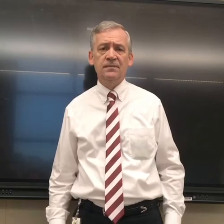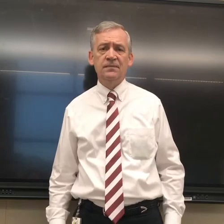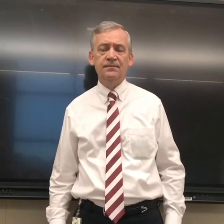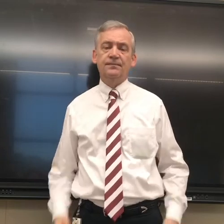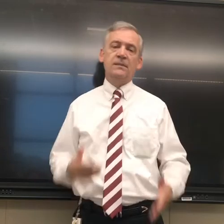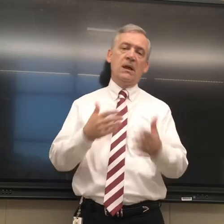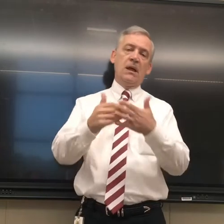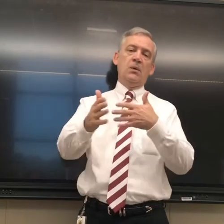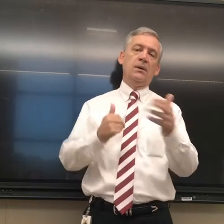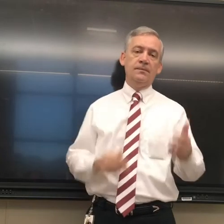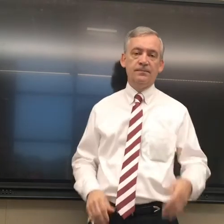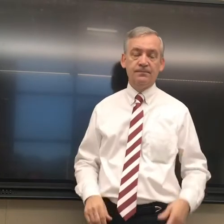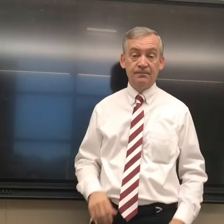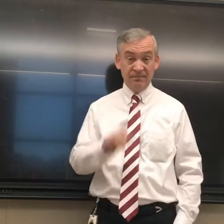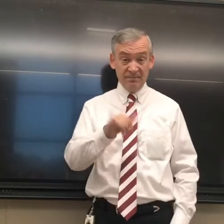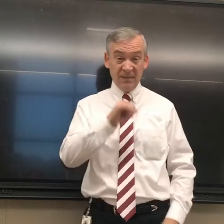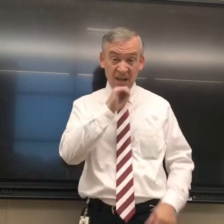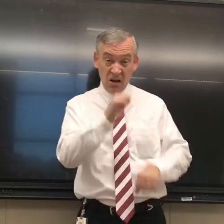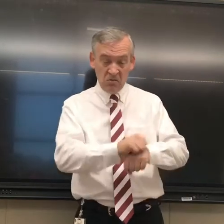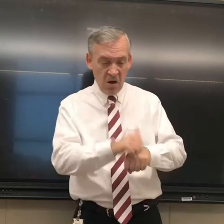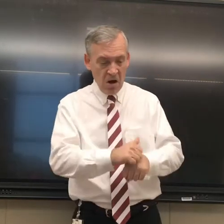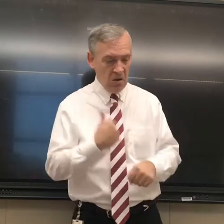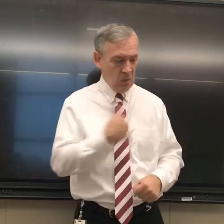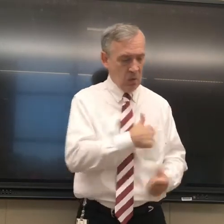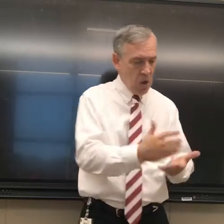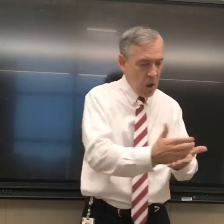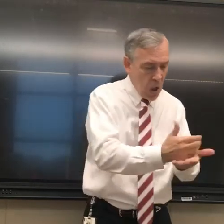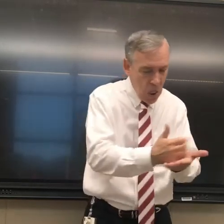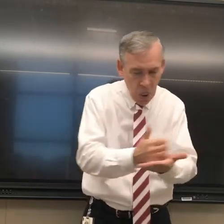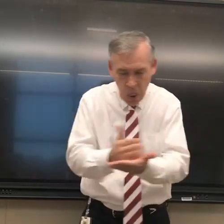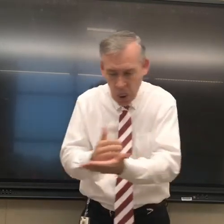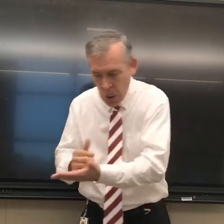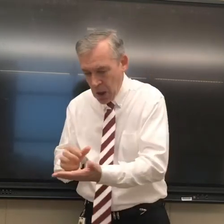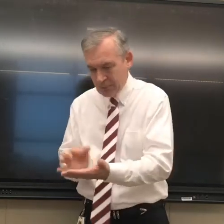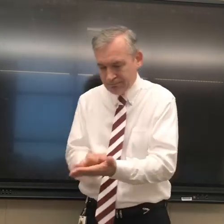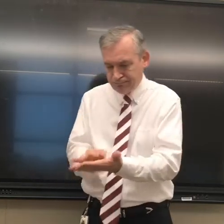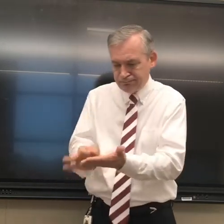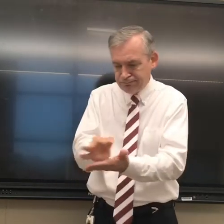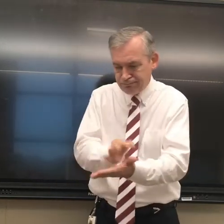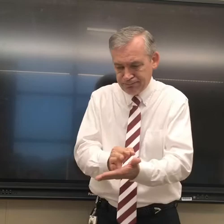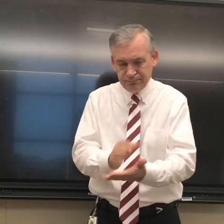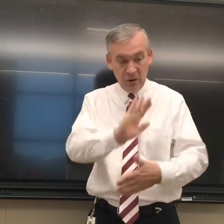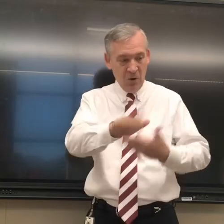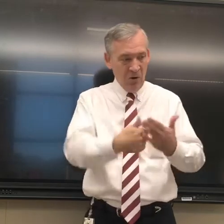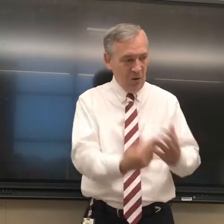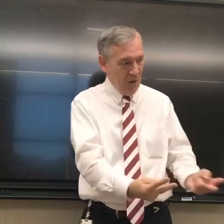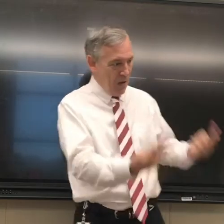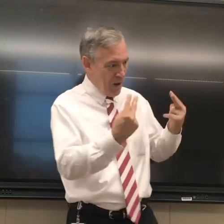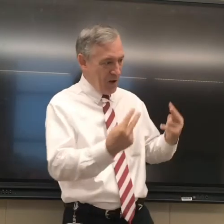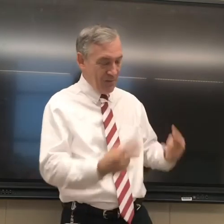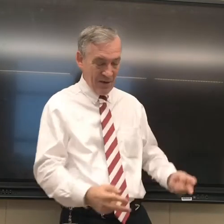Anyway, the pebbles were collected quickly and everybody looked at me to begin the fun. Come on, y'all.